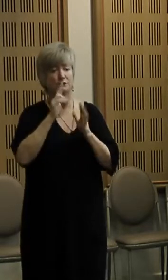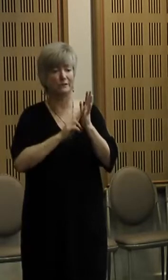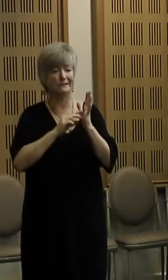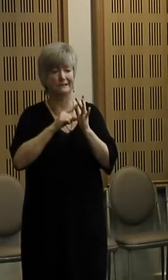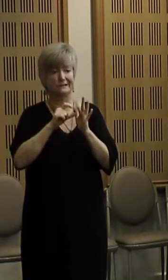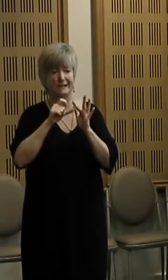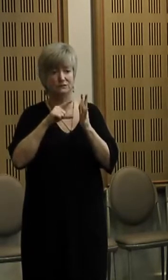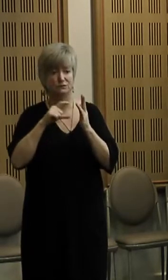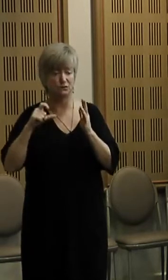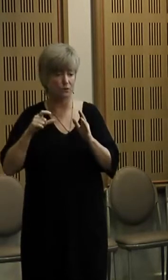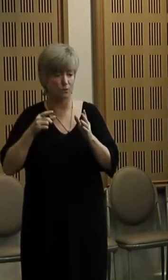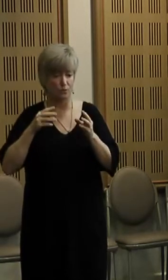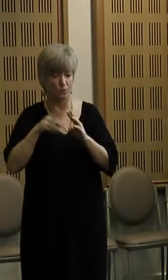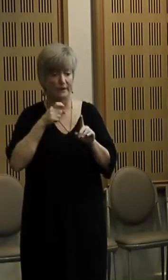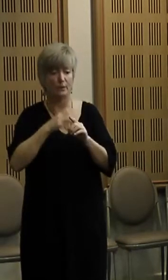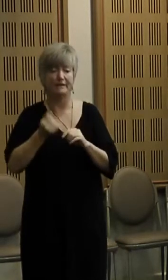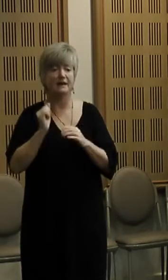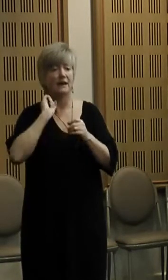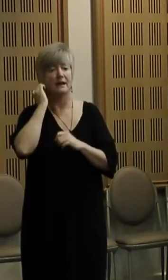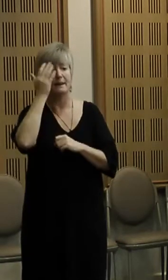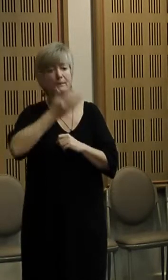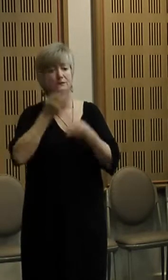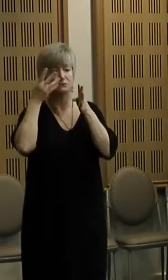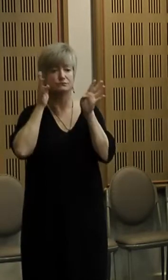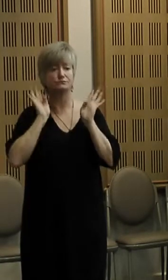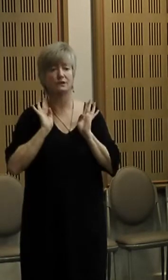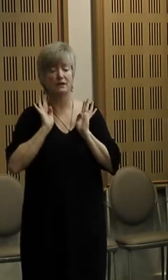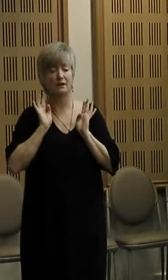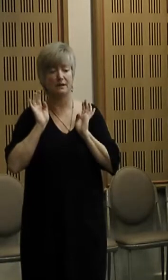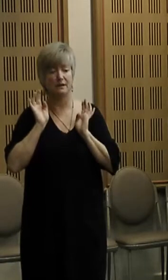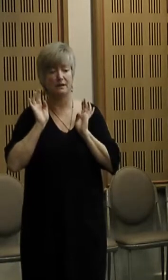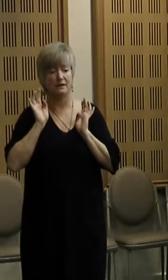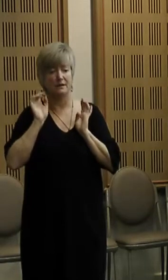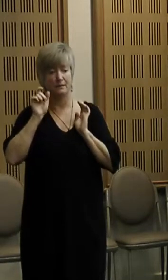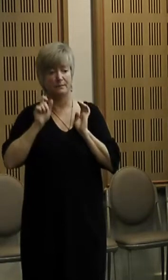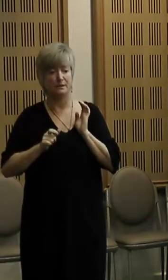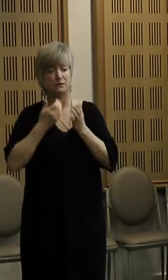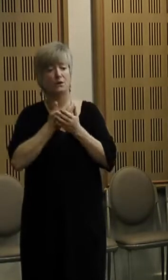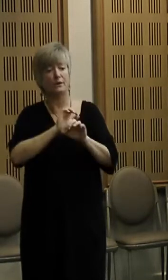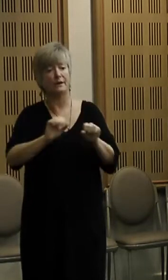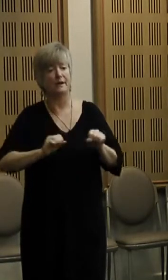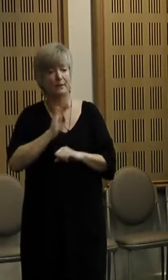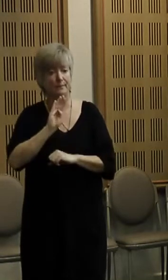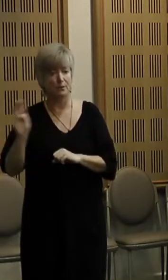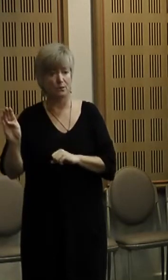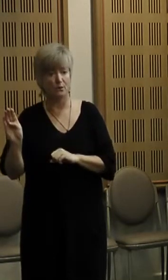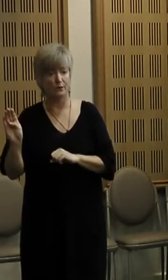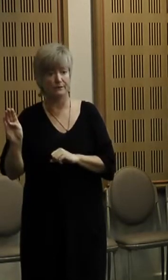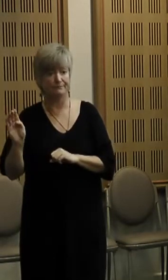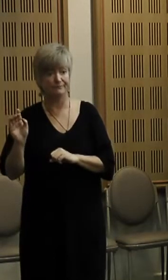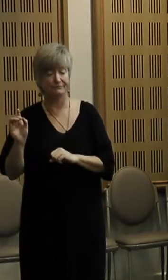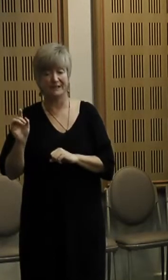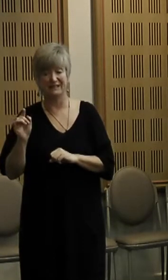an Aboriginal Torres Strait person, Islander person on our board, and she was just